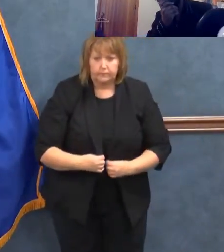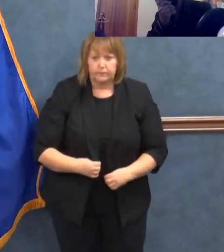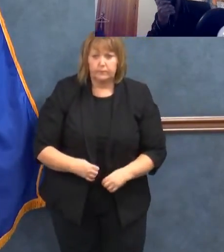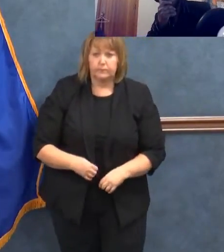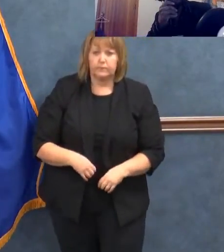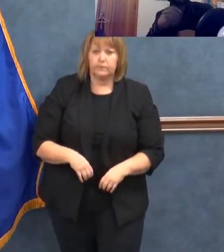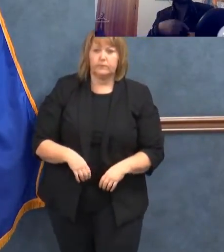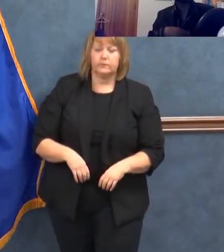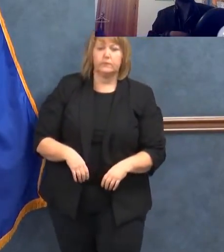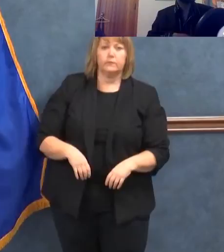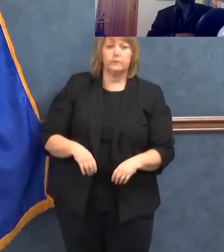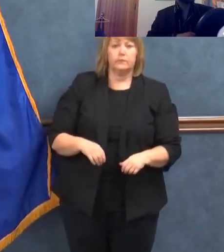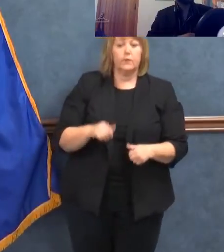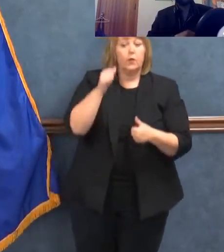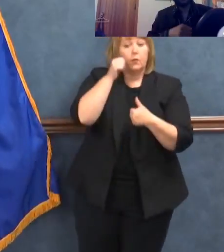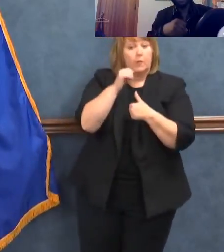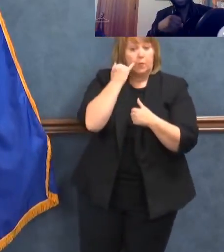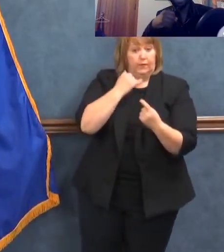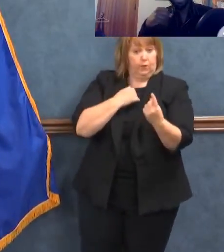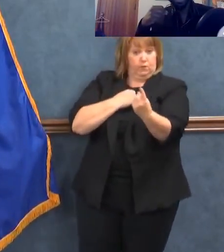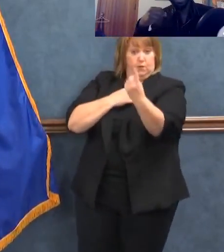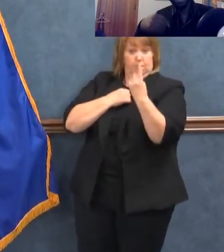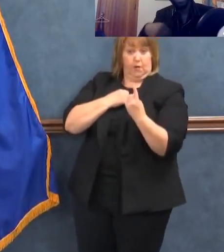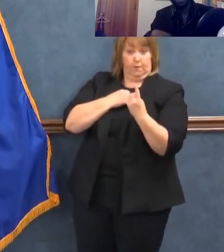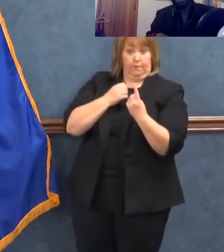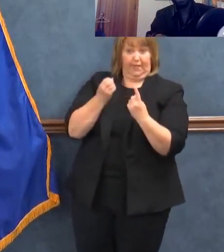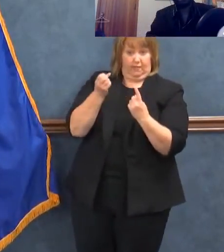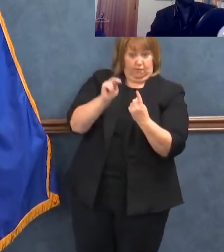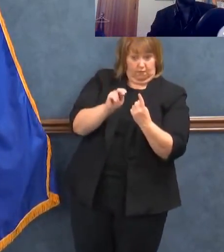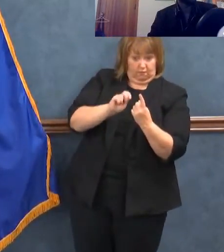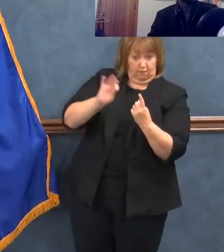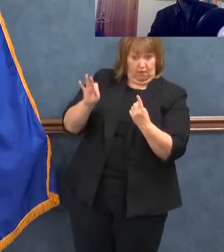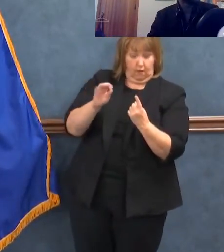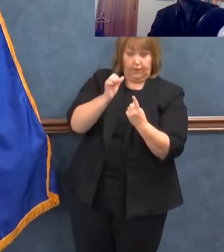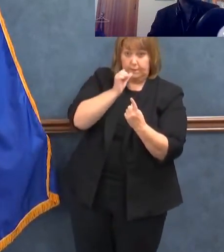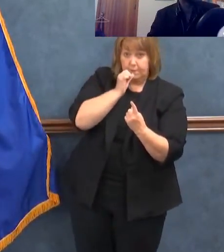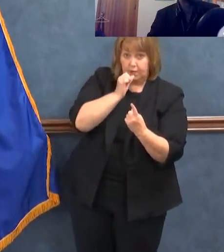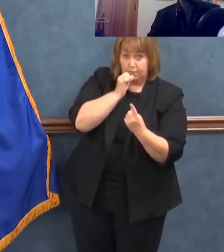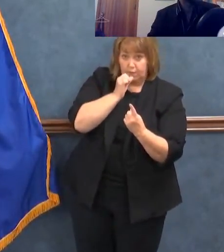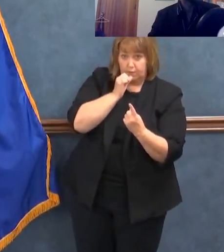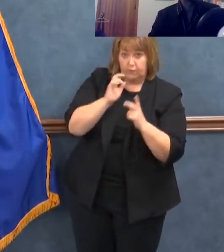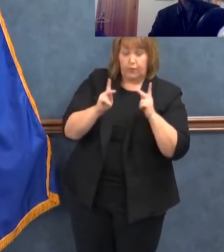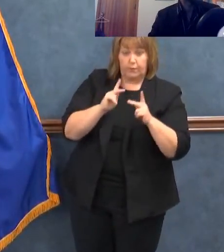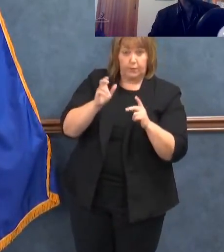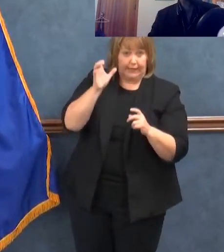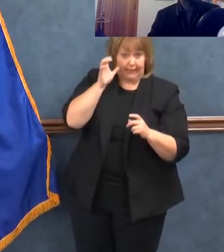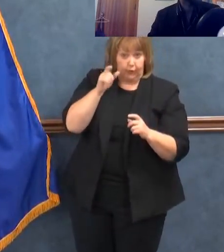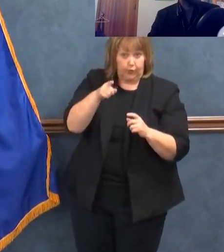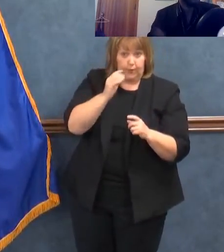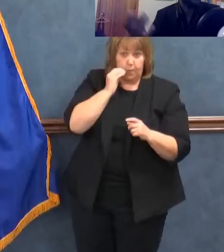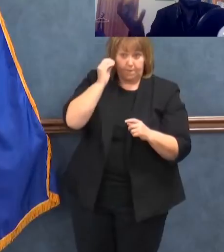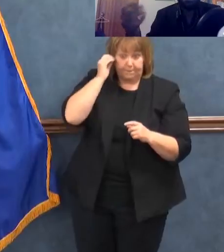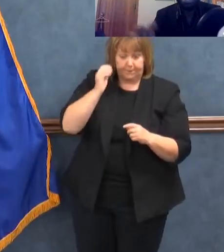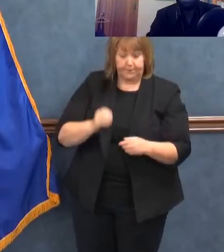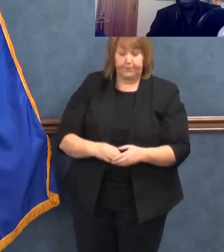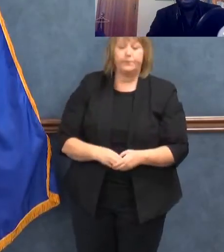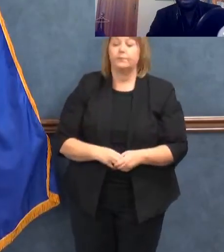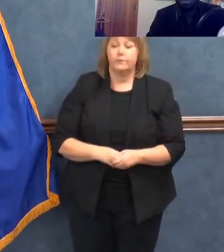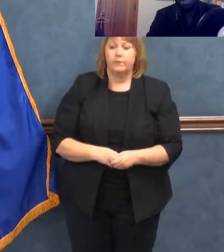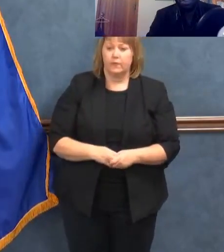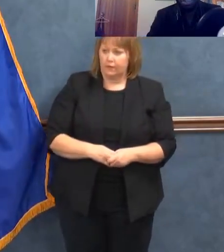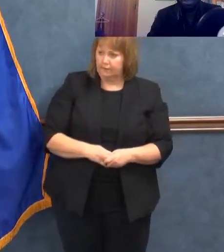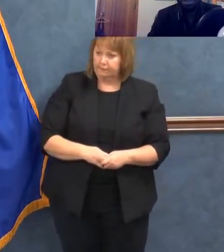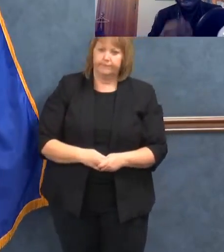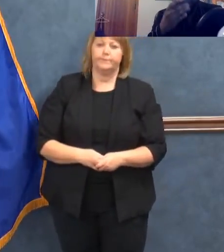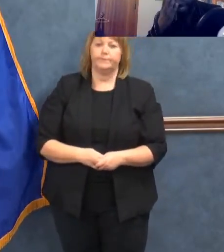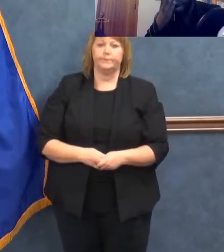come up to the podium to ask a question, if you could turn the mic on and off so the folks following the stream at home can hear you. Oh, damn, he's coughing now, too. Look